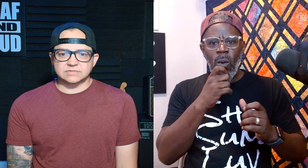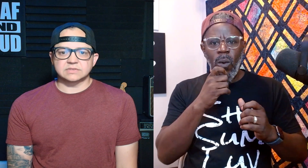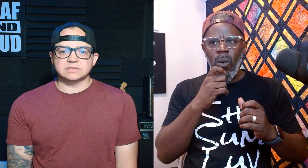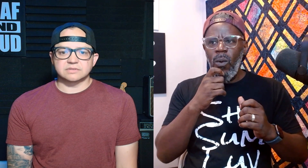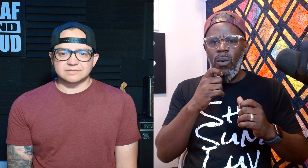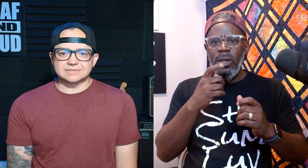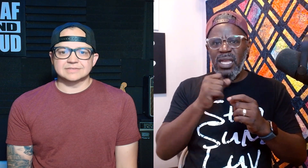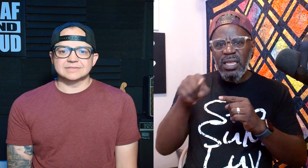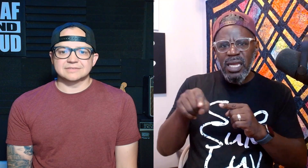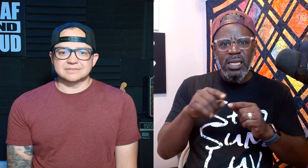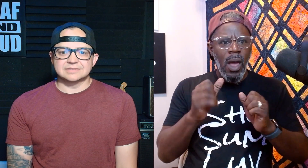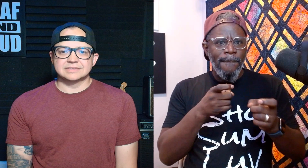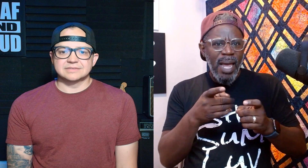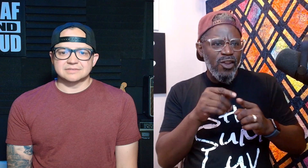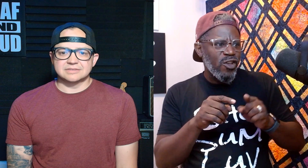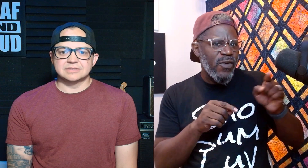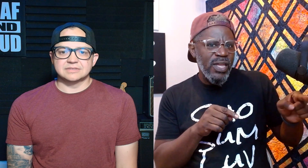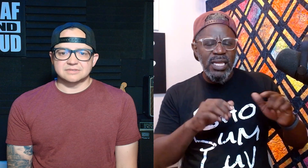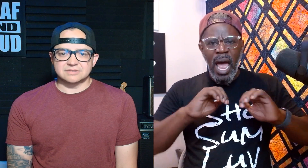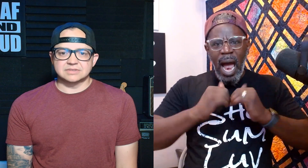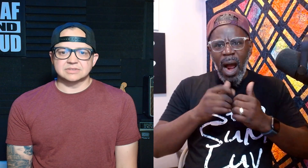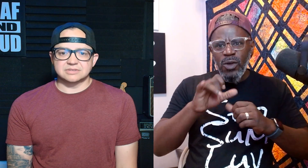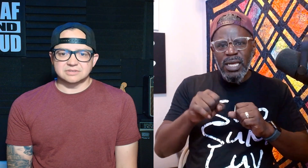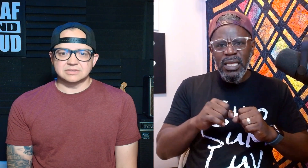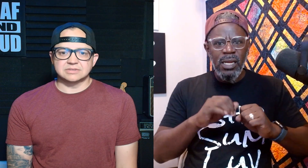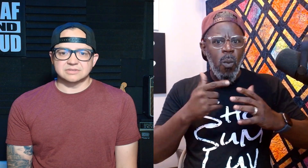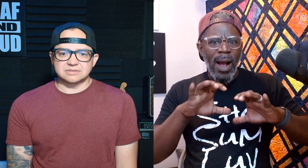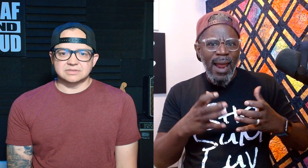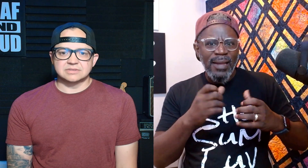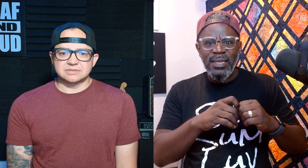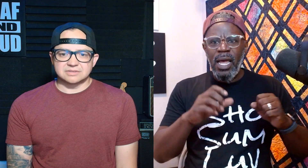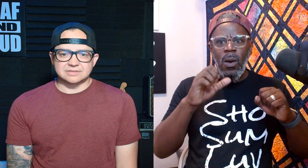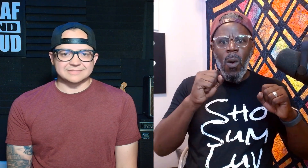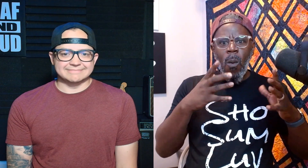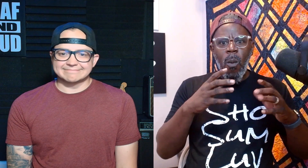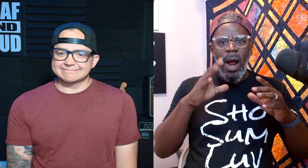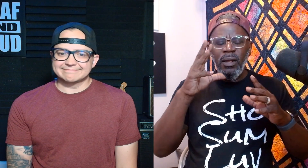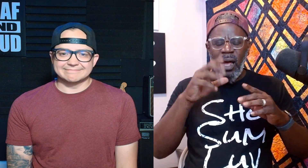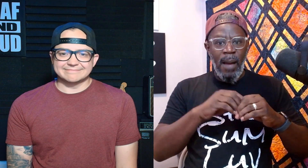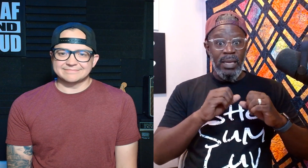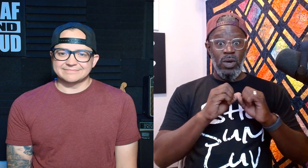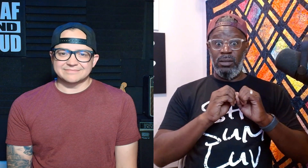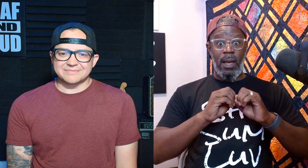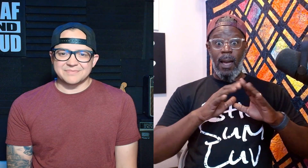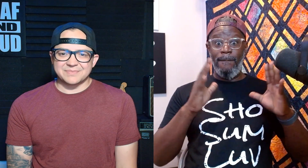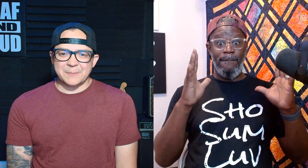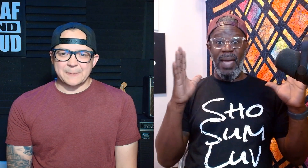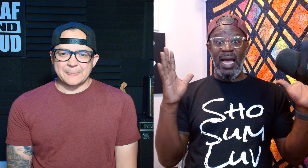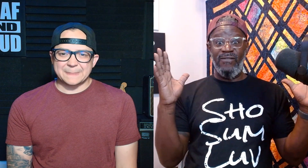networking. Who does this, manages for this, how you can get this, what class there,